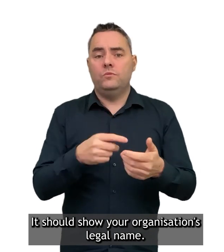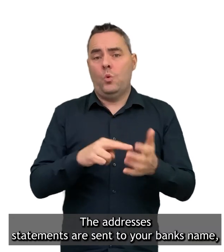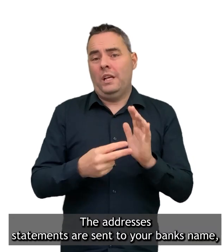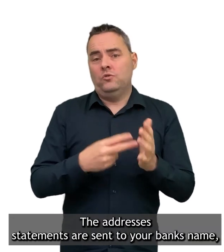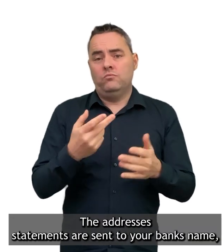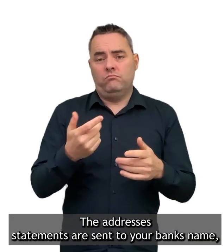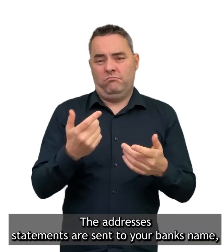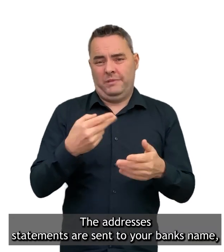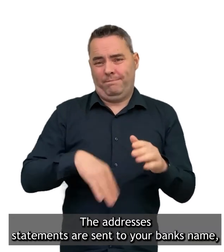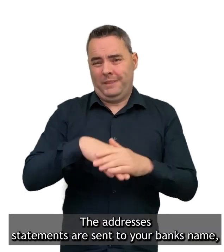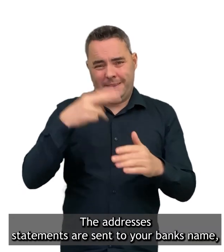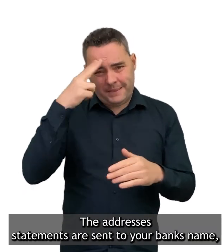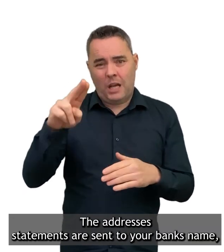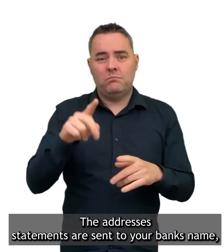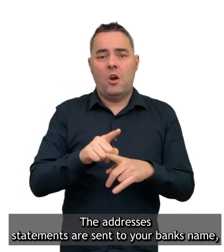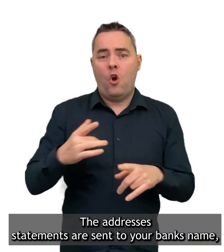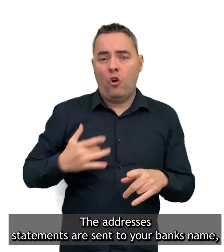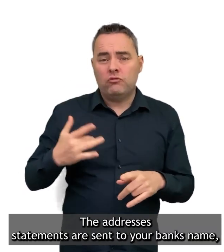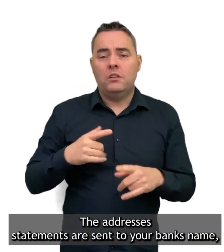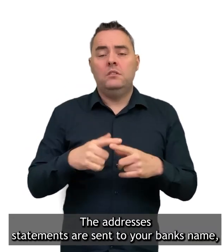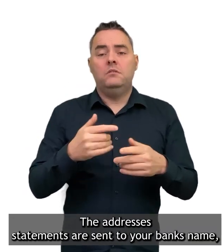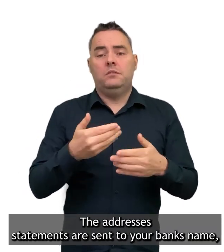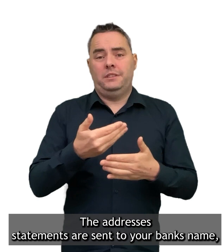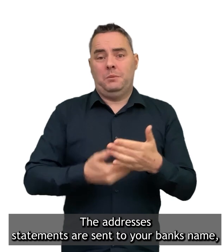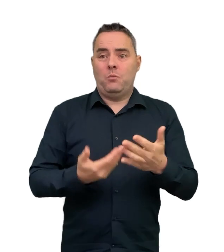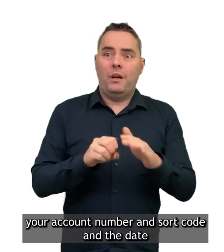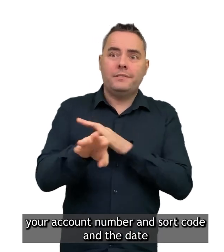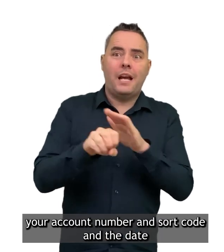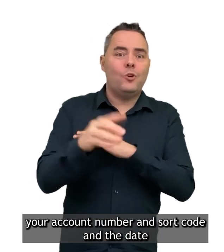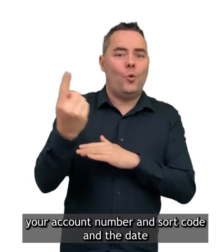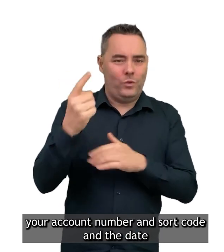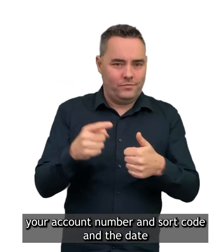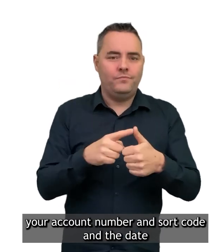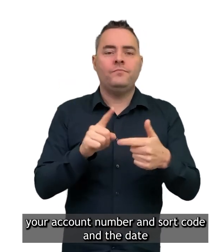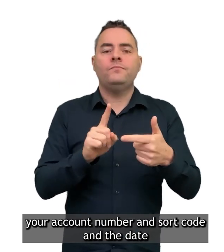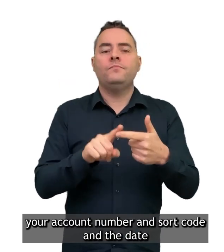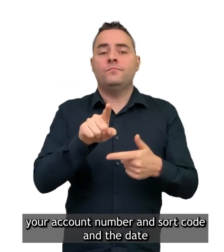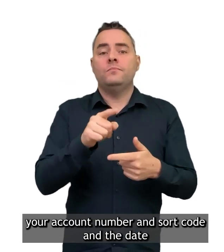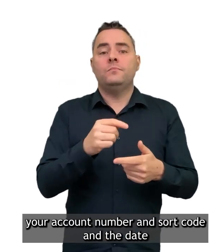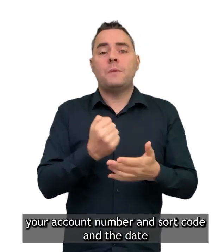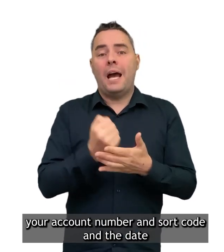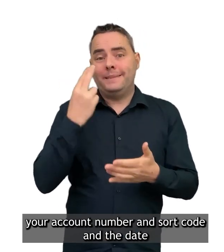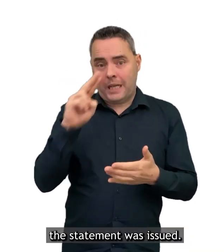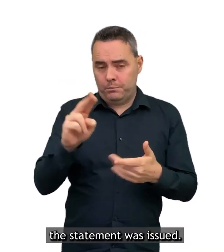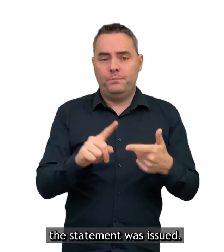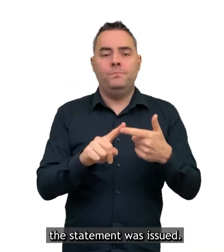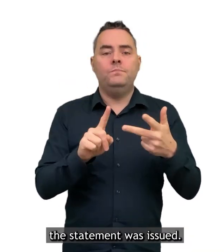the address the statements are sent to, your bank's name, your account number and sort code, and the date the statement was